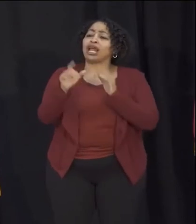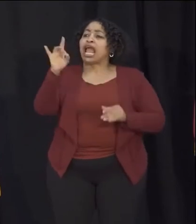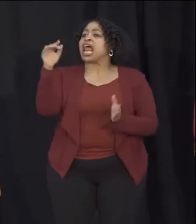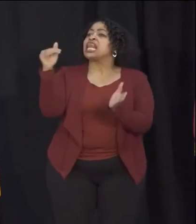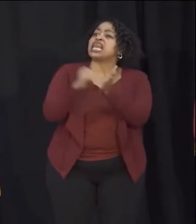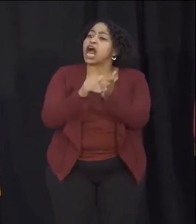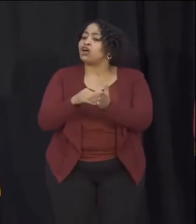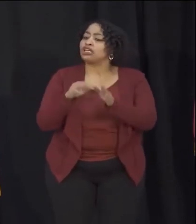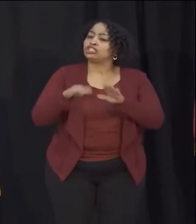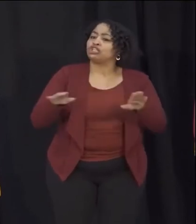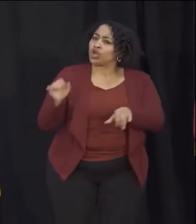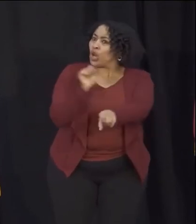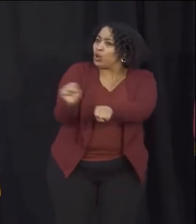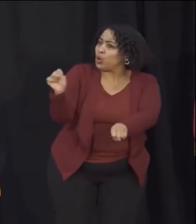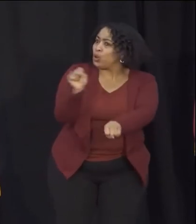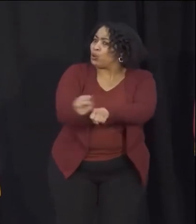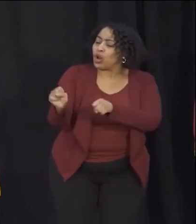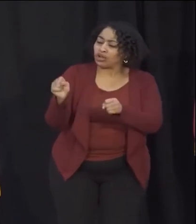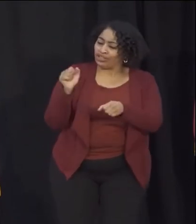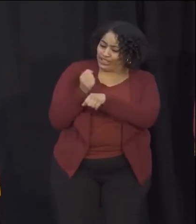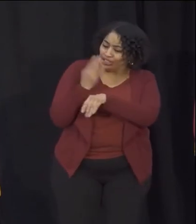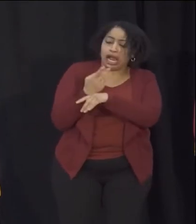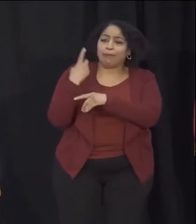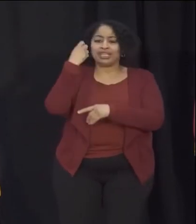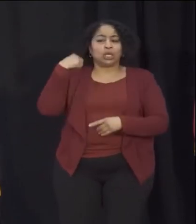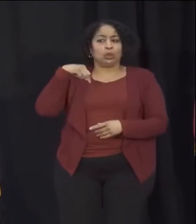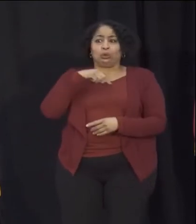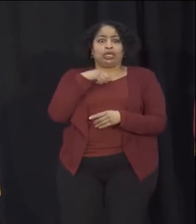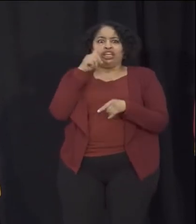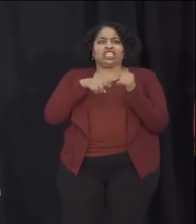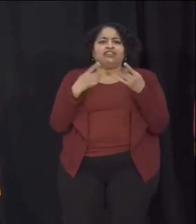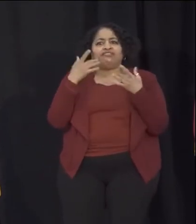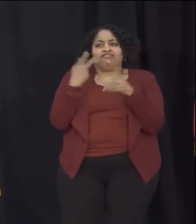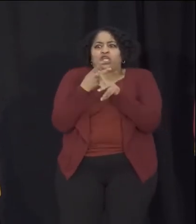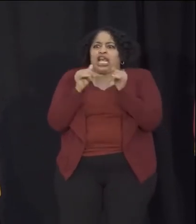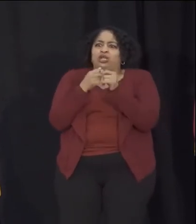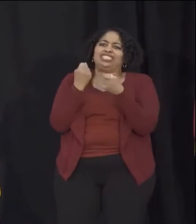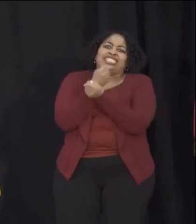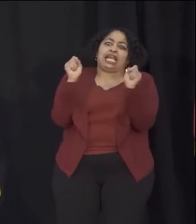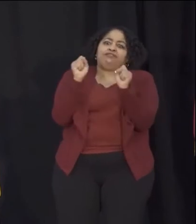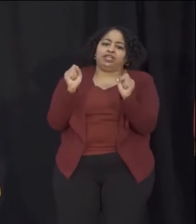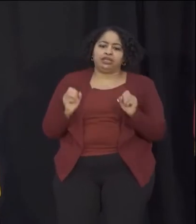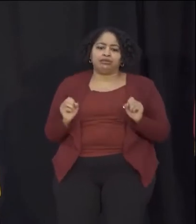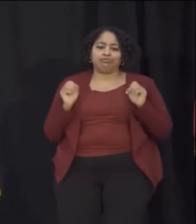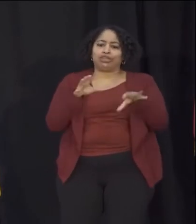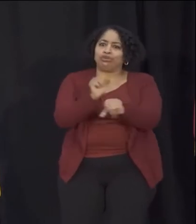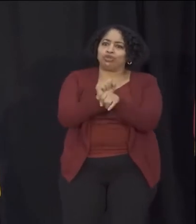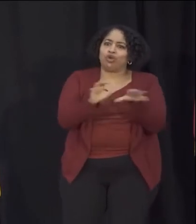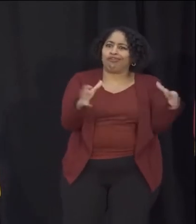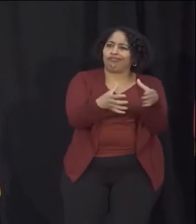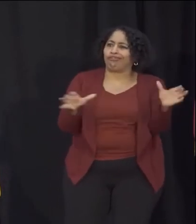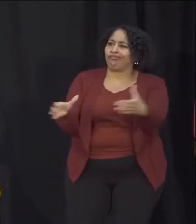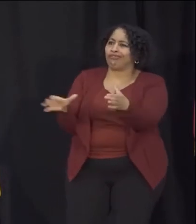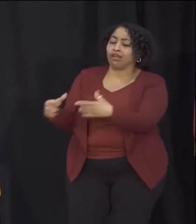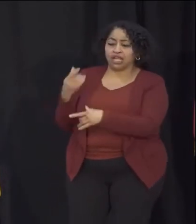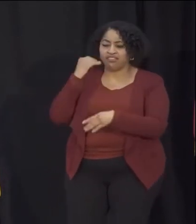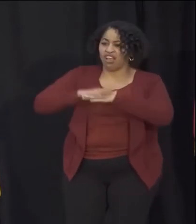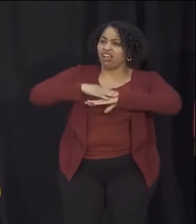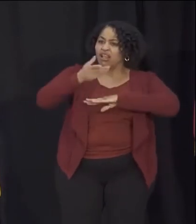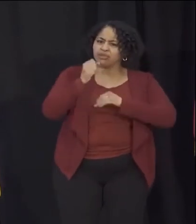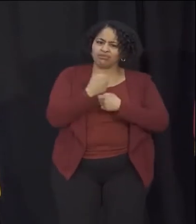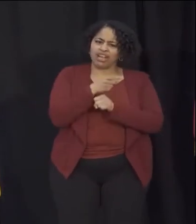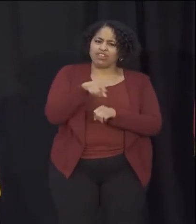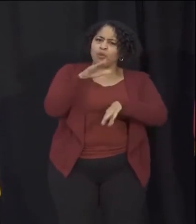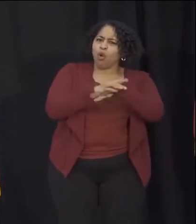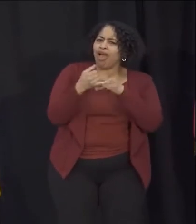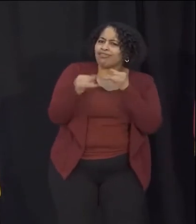children work in jobs because we couldn't safely cluster them. But if they had these laptops, we could convert them